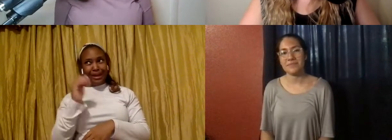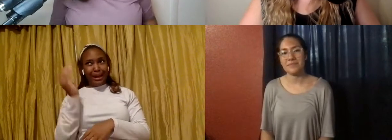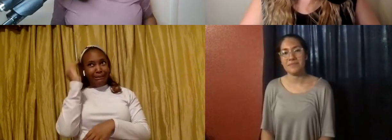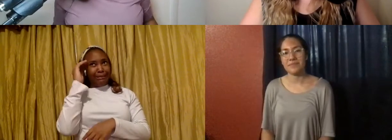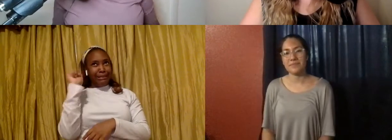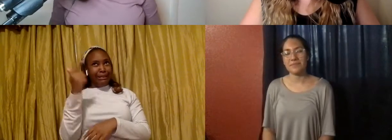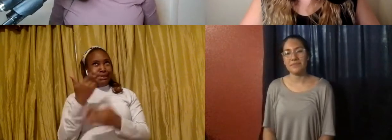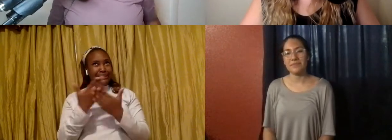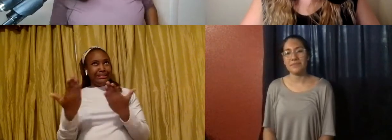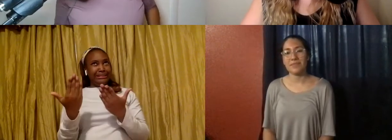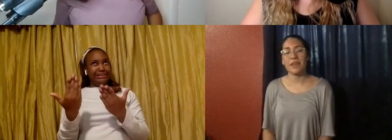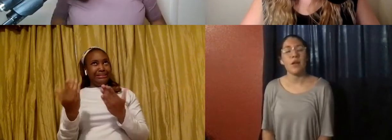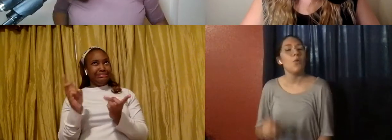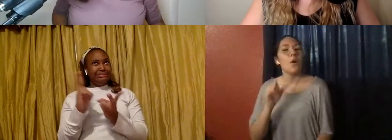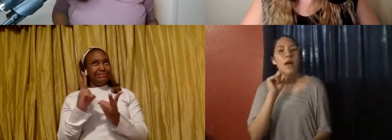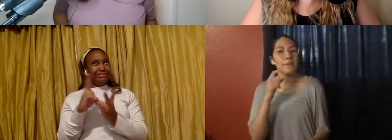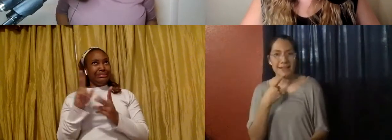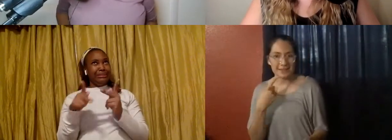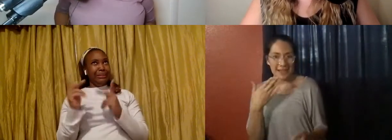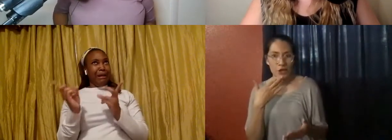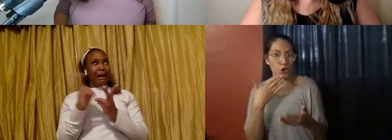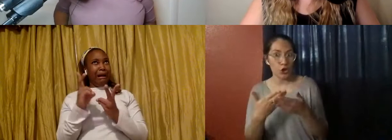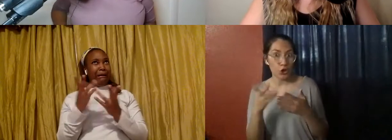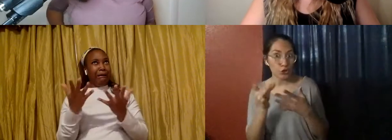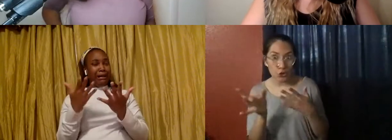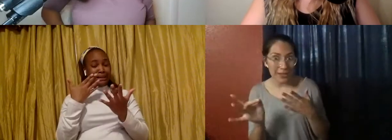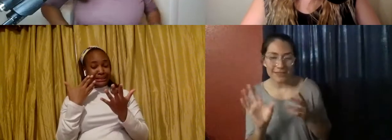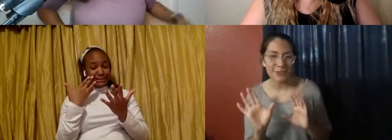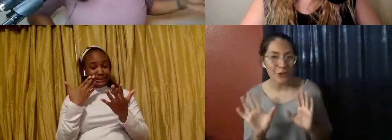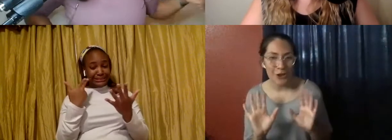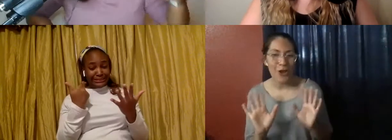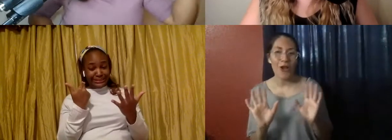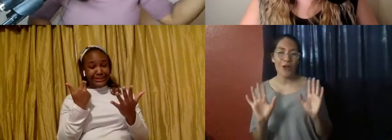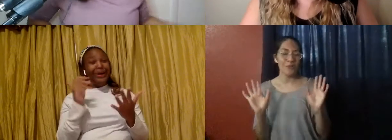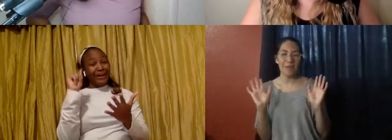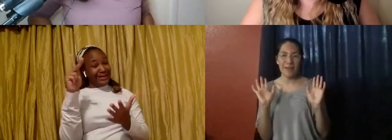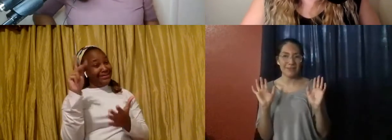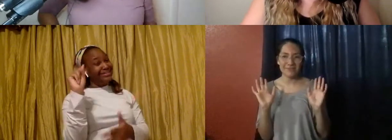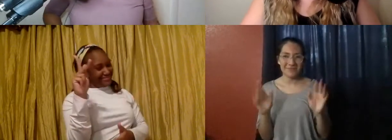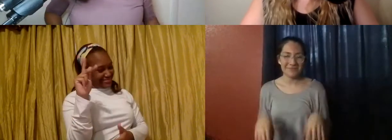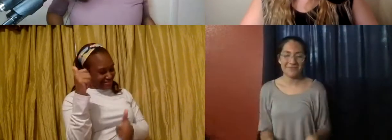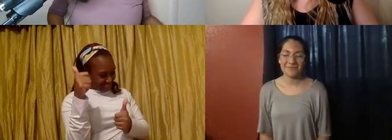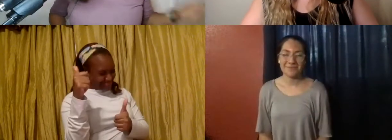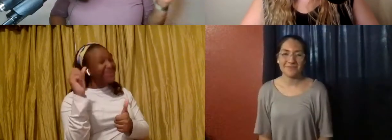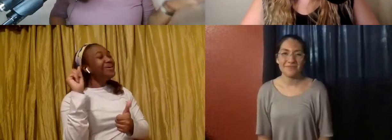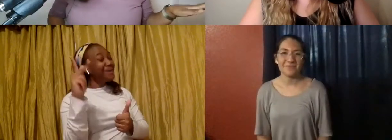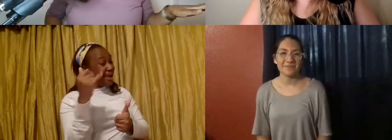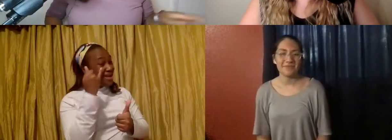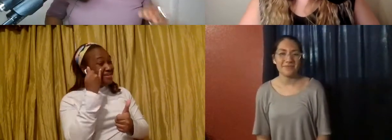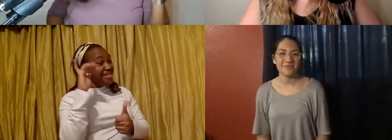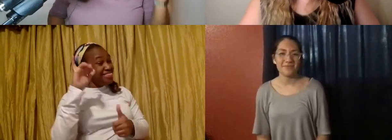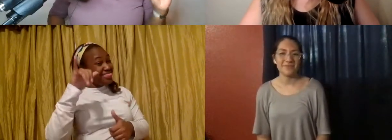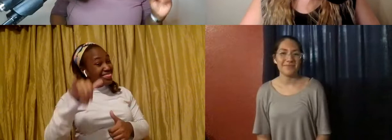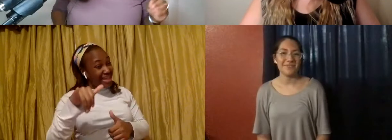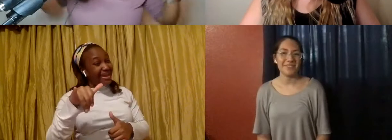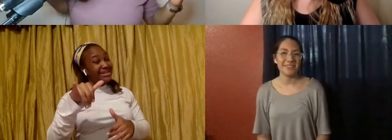my vagina. I'm not saying I made good choices. I'm just aware of what's been up there. That's all I'm saying. Okay. All right. If that's the standard,